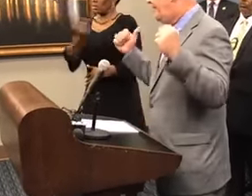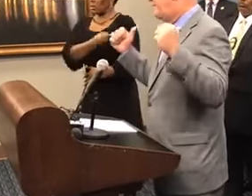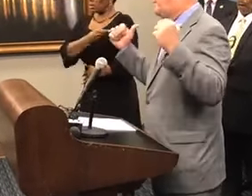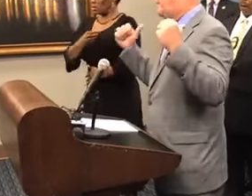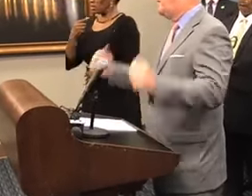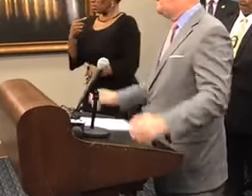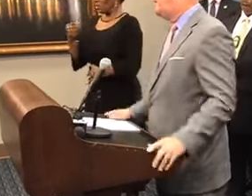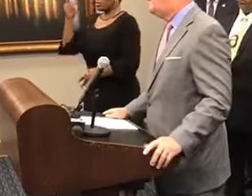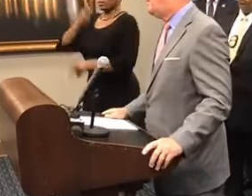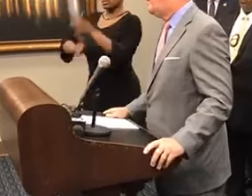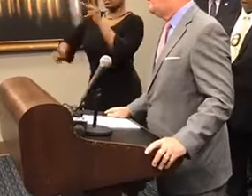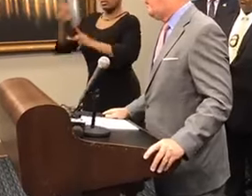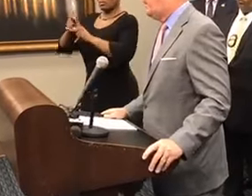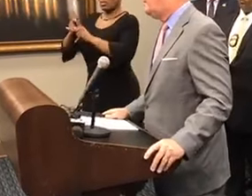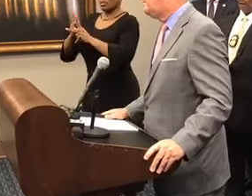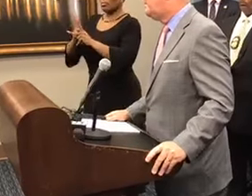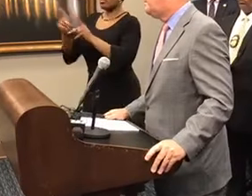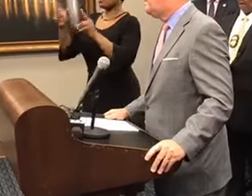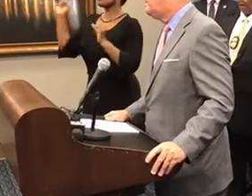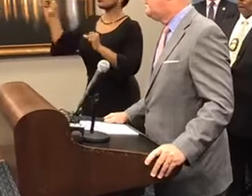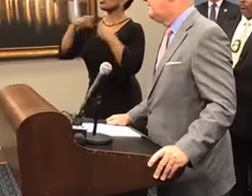These folks deserve the credit.